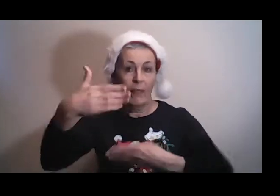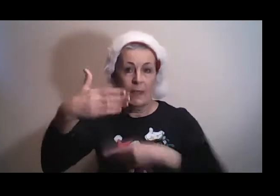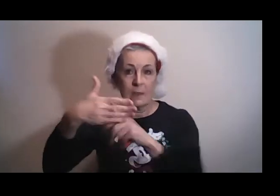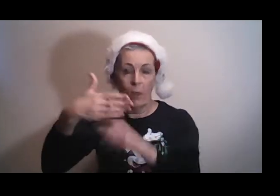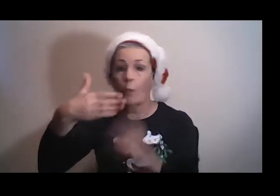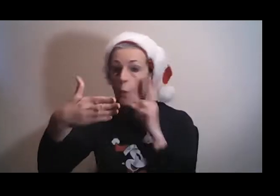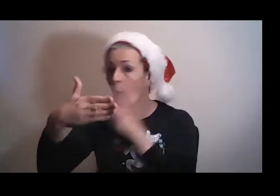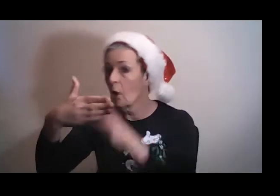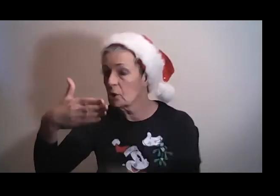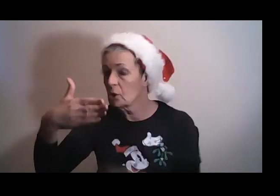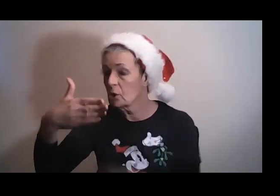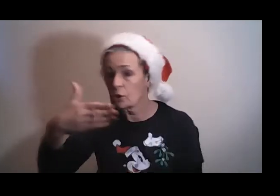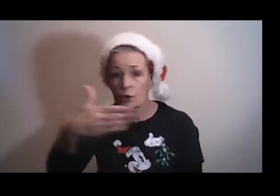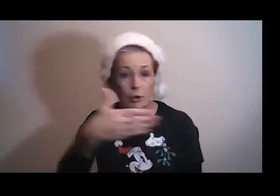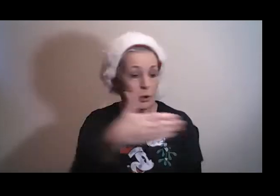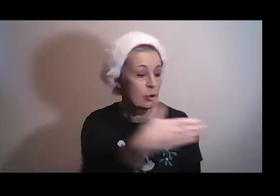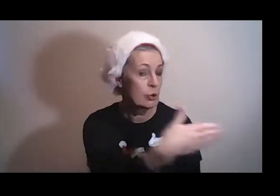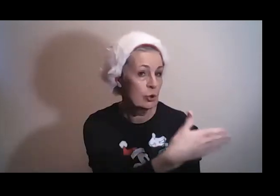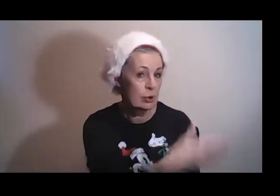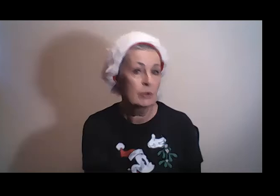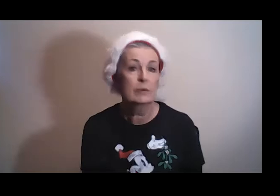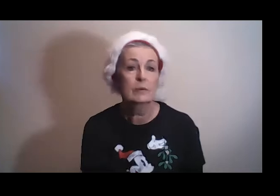And you let your waist move.